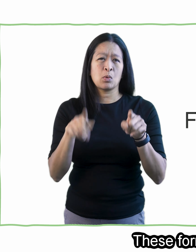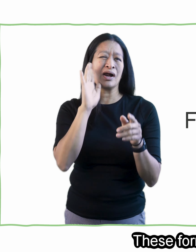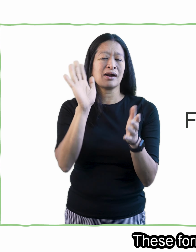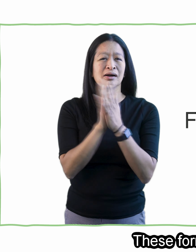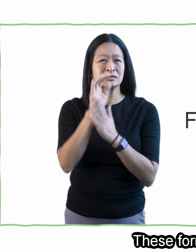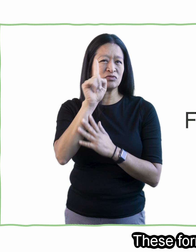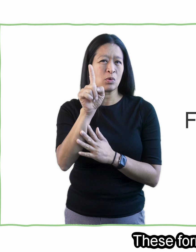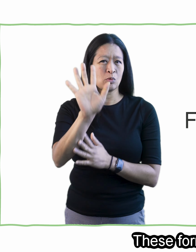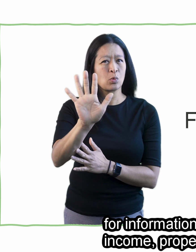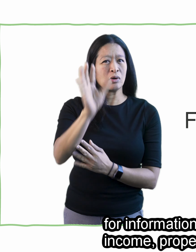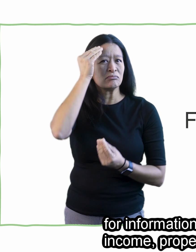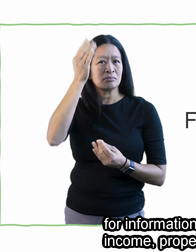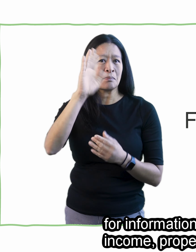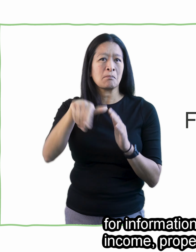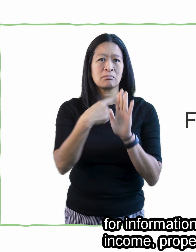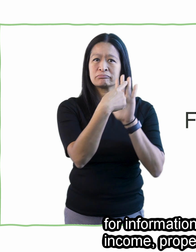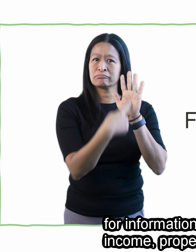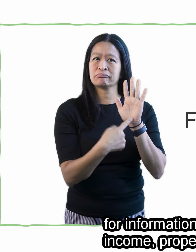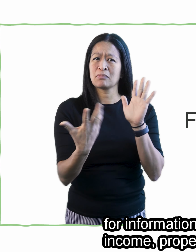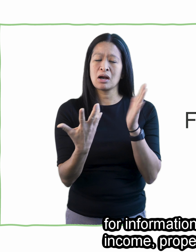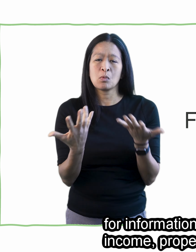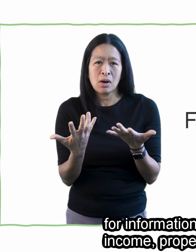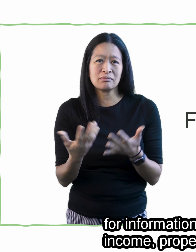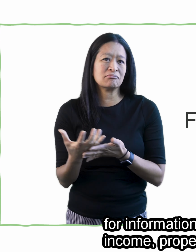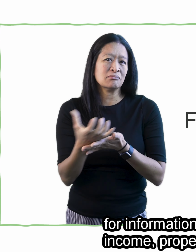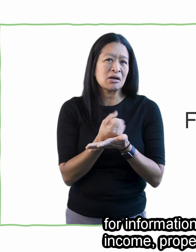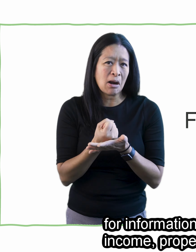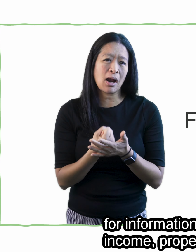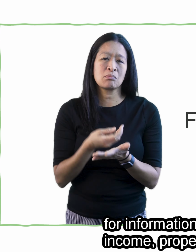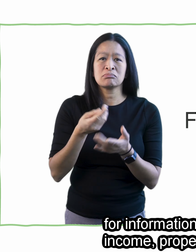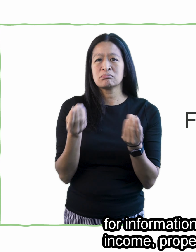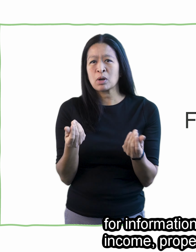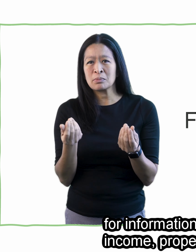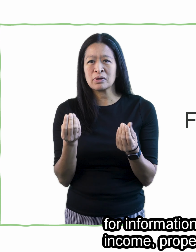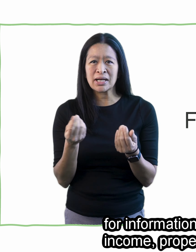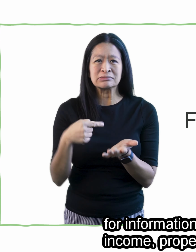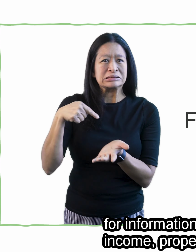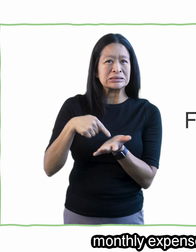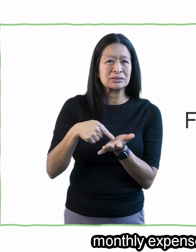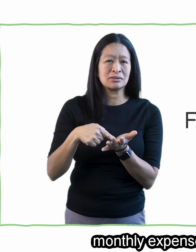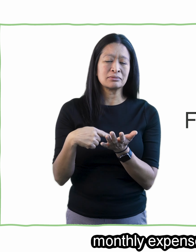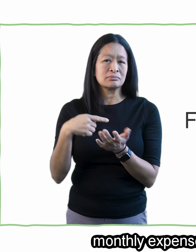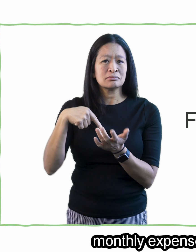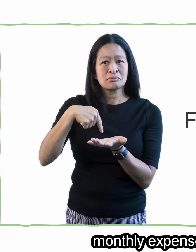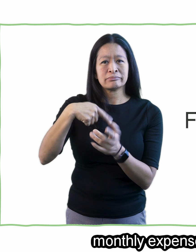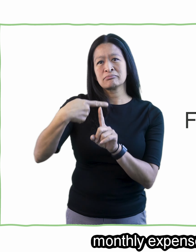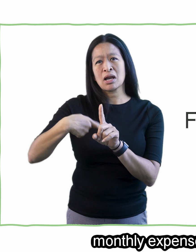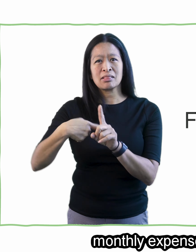These forms ask for information about your income, property, debts, monthly expenses, or